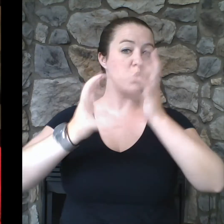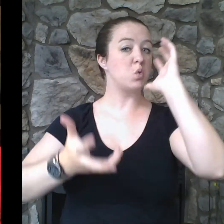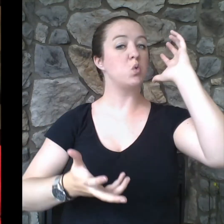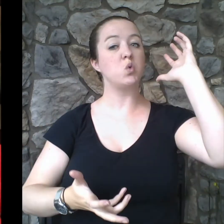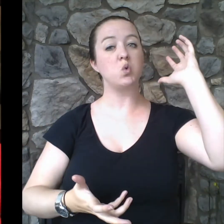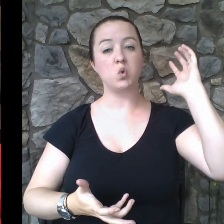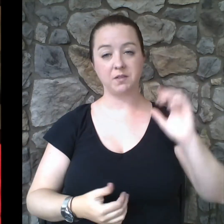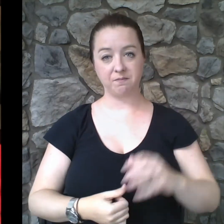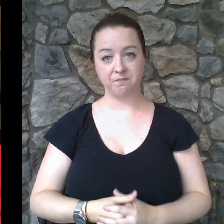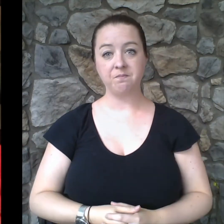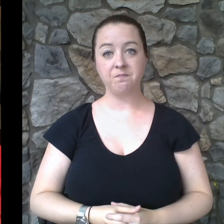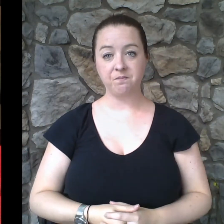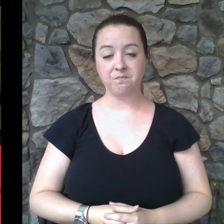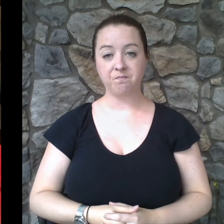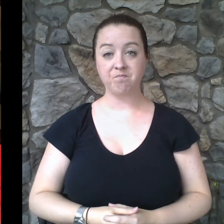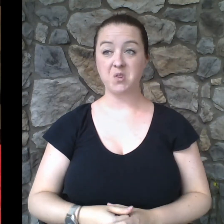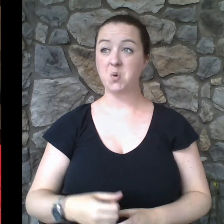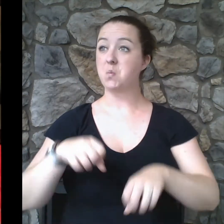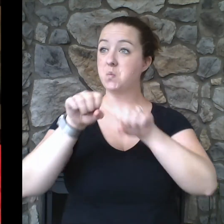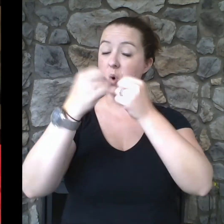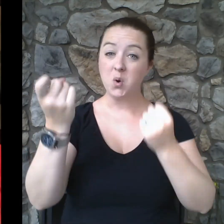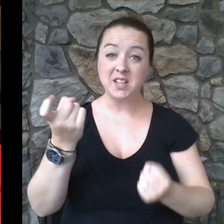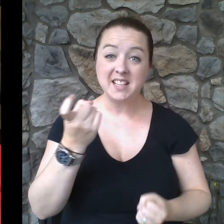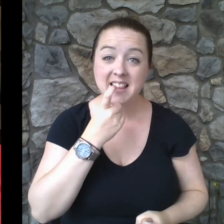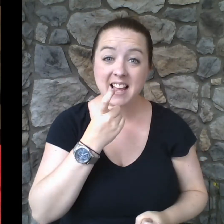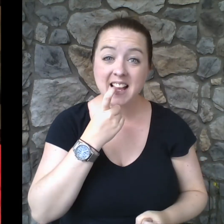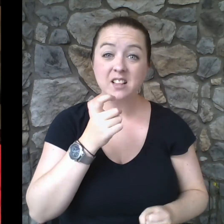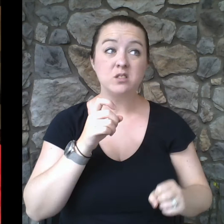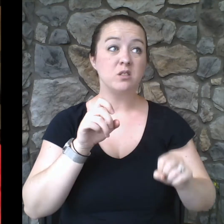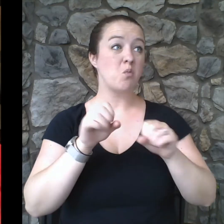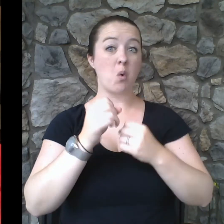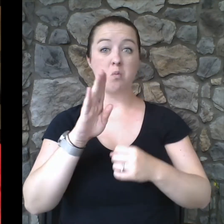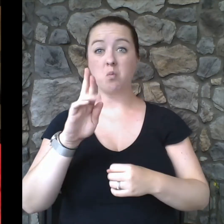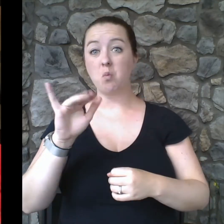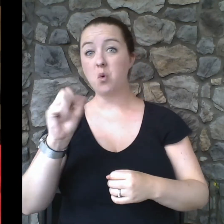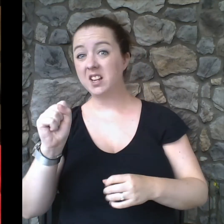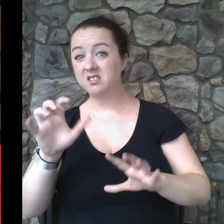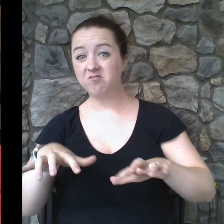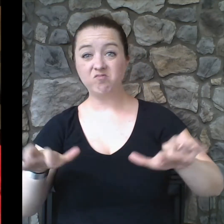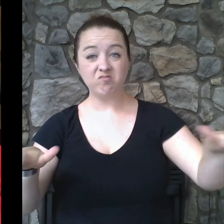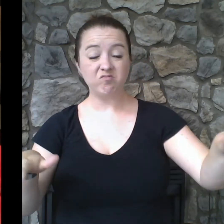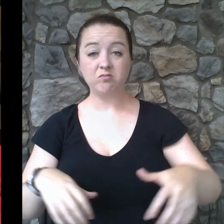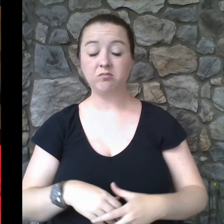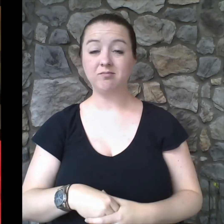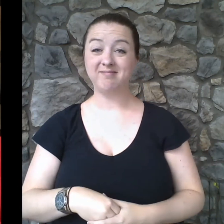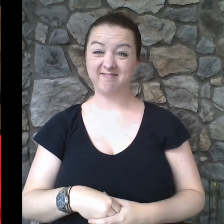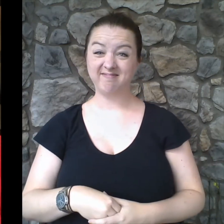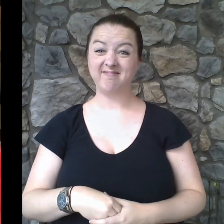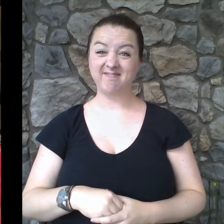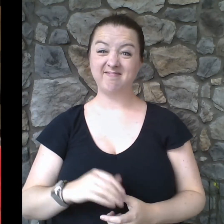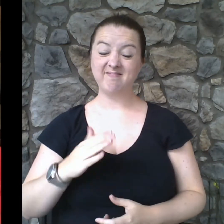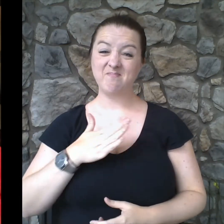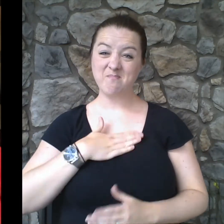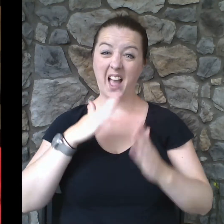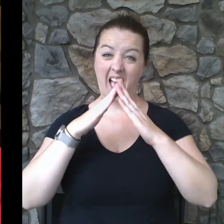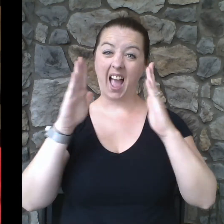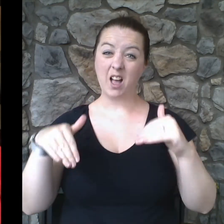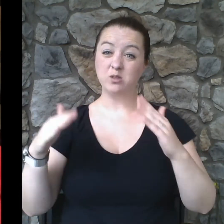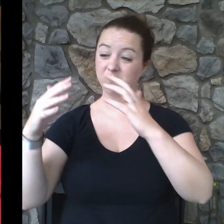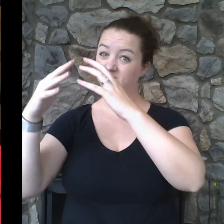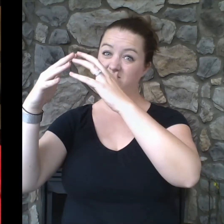mess. There was broken glass and bricks. And you know what? My house was gone.